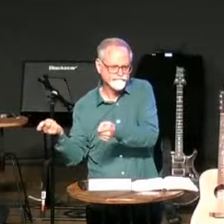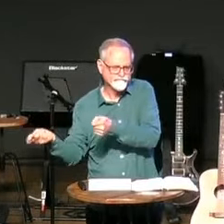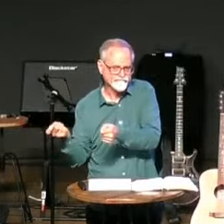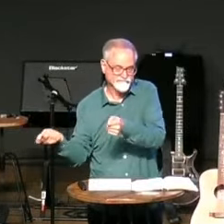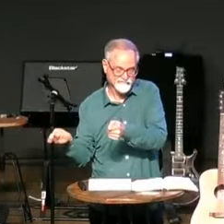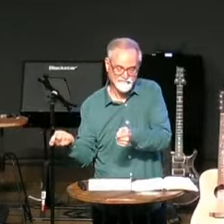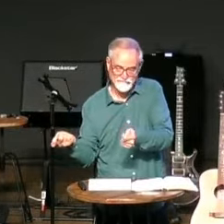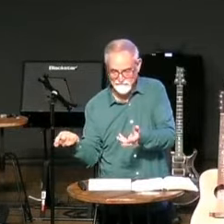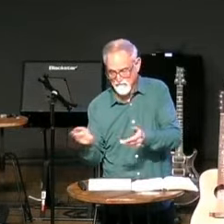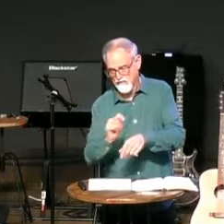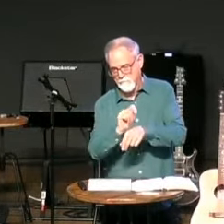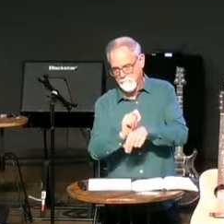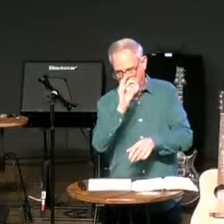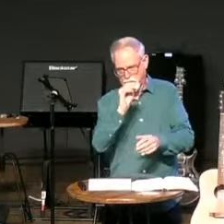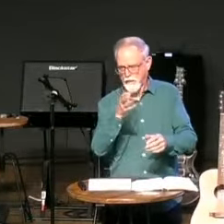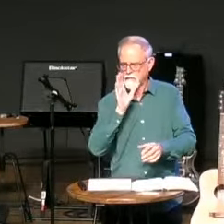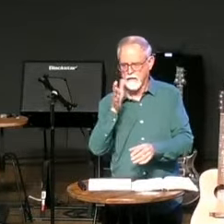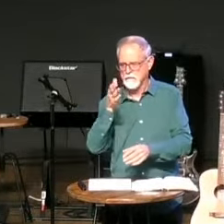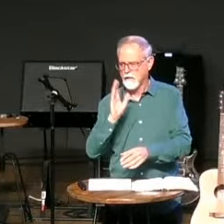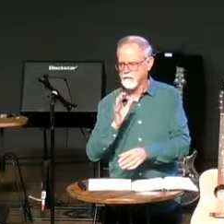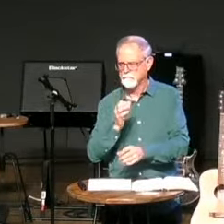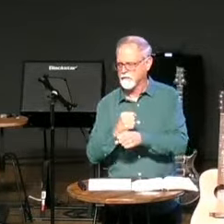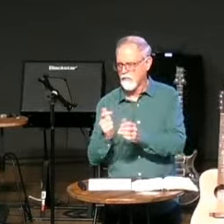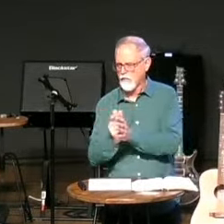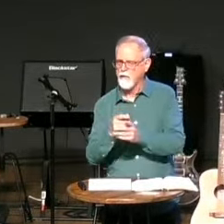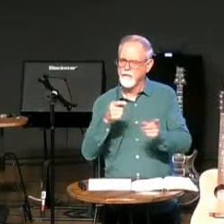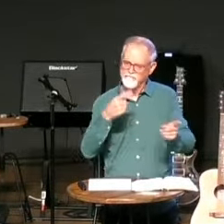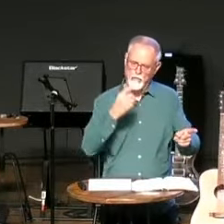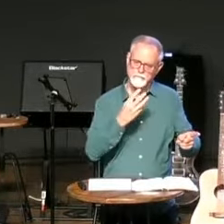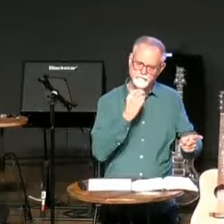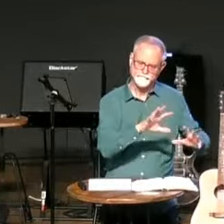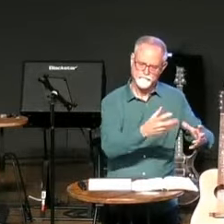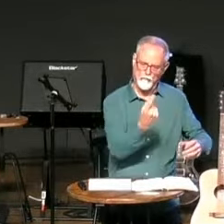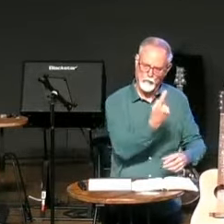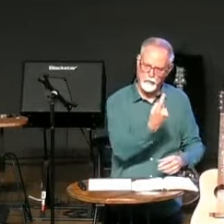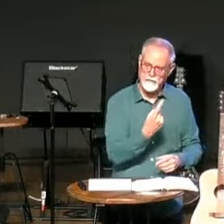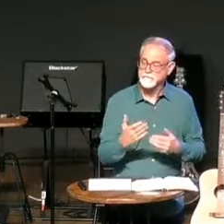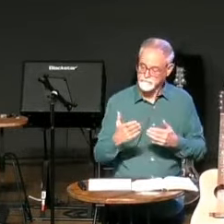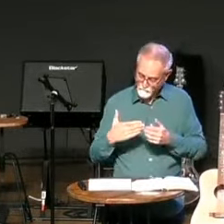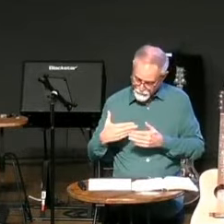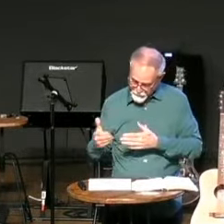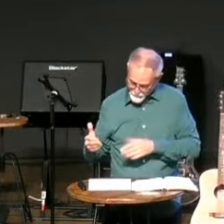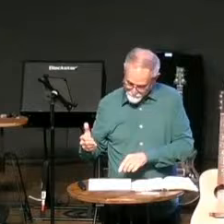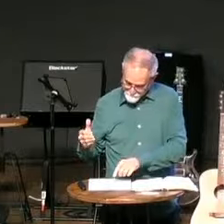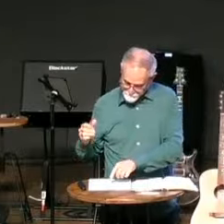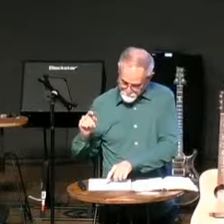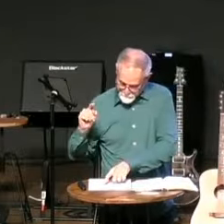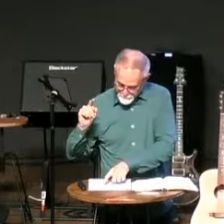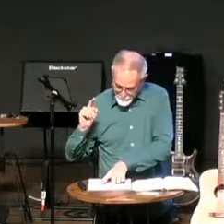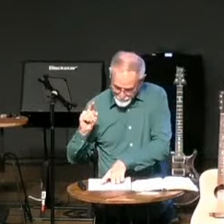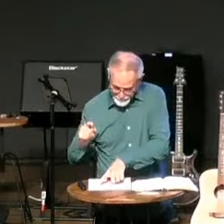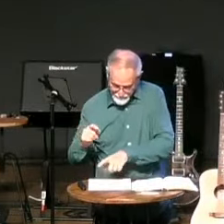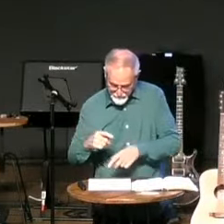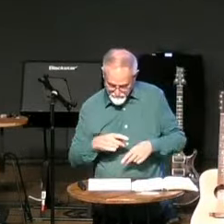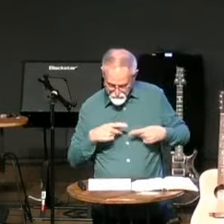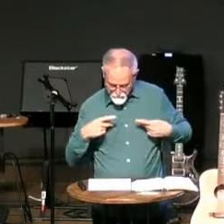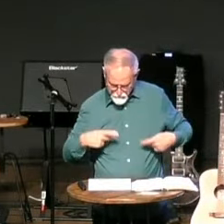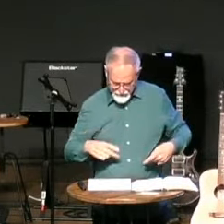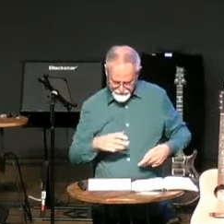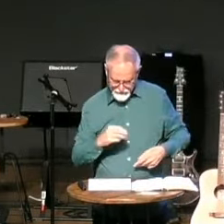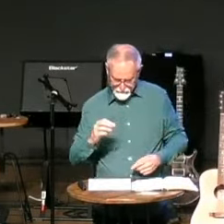thought we should be the same, and specifically the disciples should be the same. But again, traditions are man-made laws,